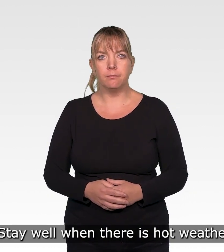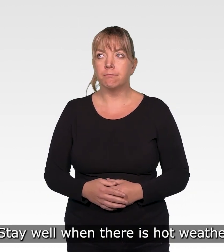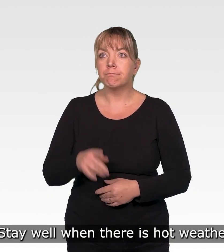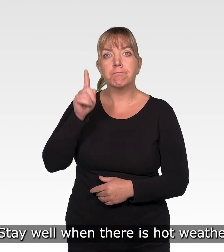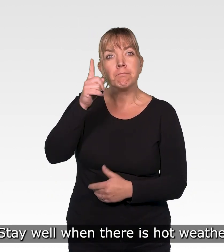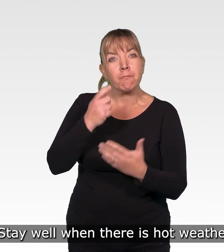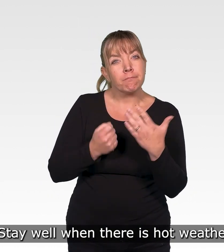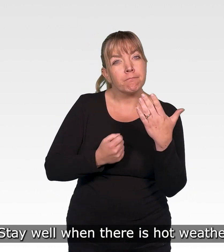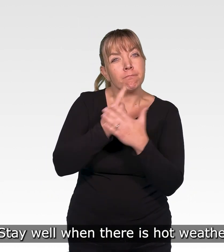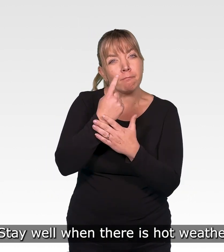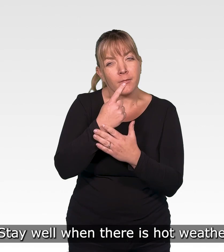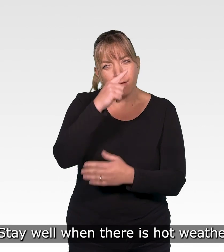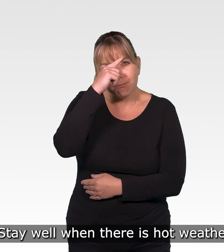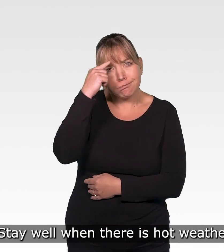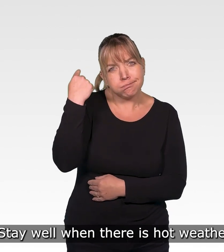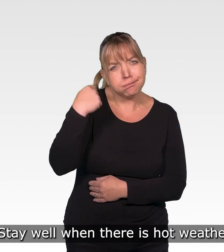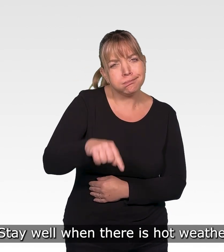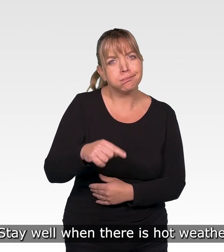Stay well when there is hot weather.